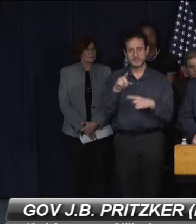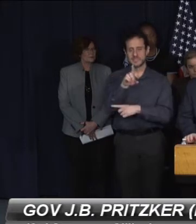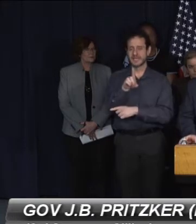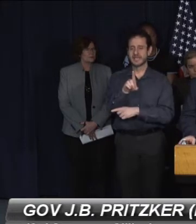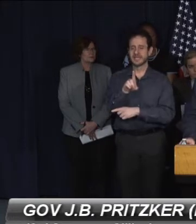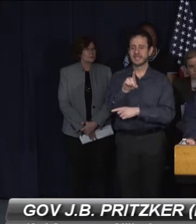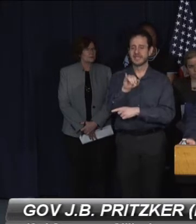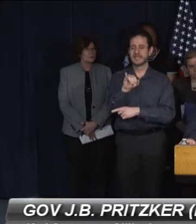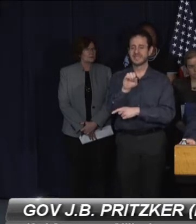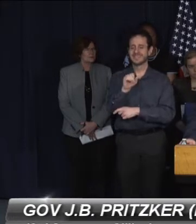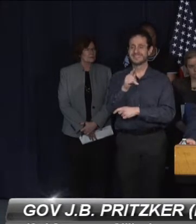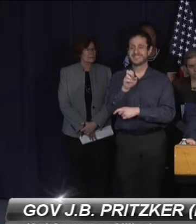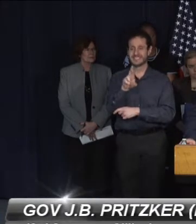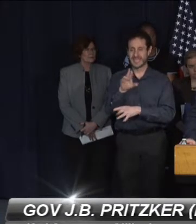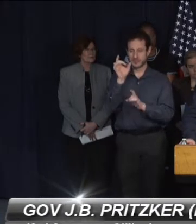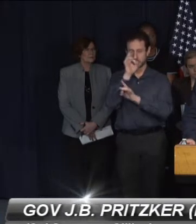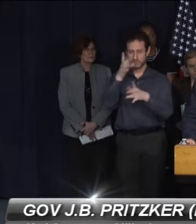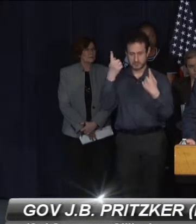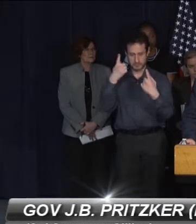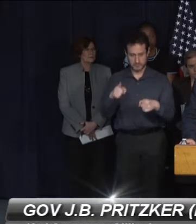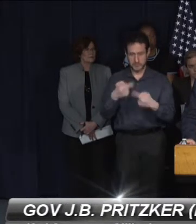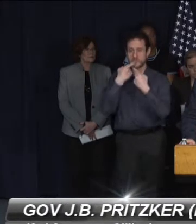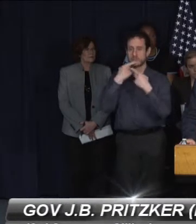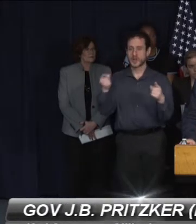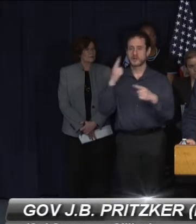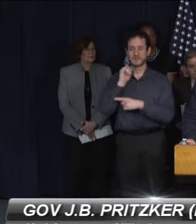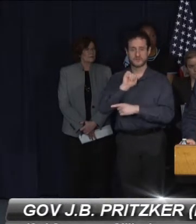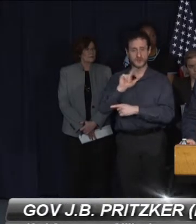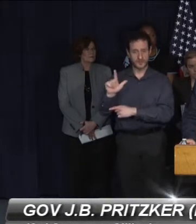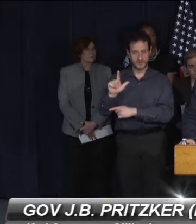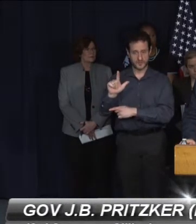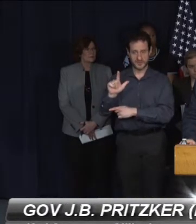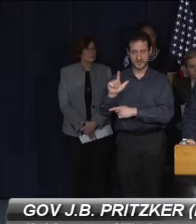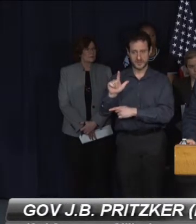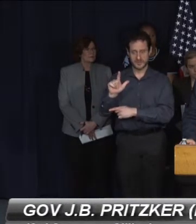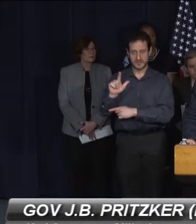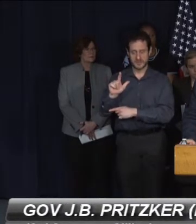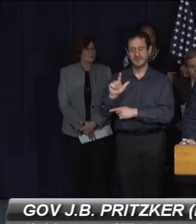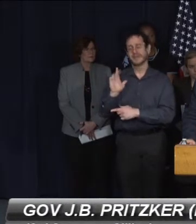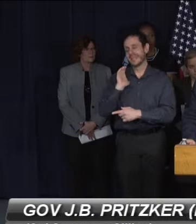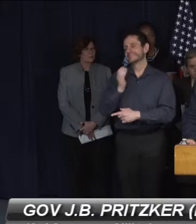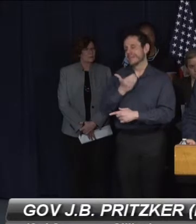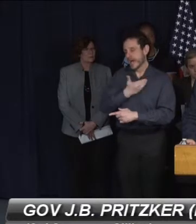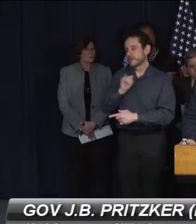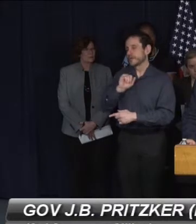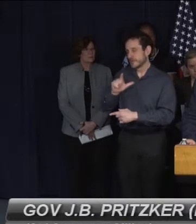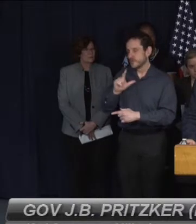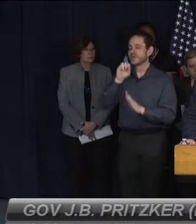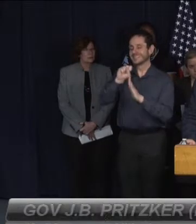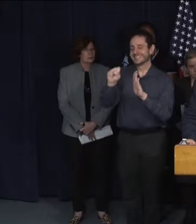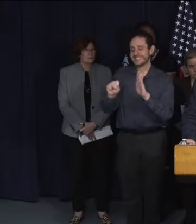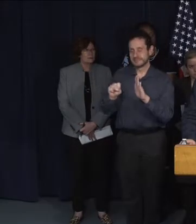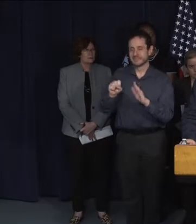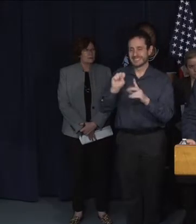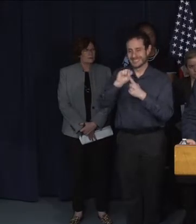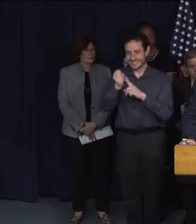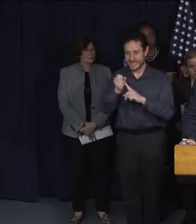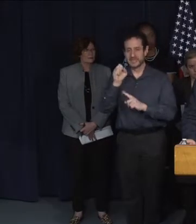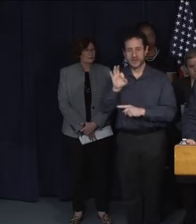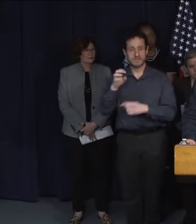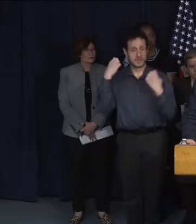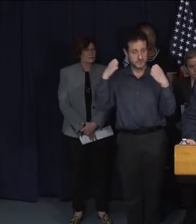disaster proclamation for Illinois, our version of a state of emergency. There have